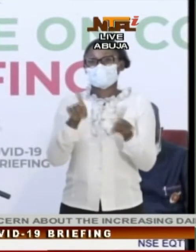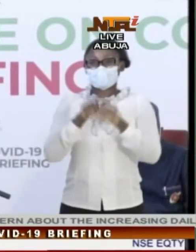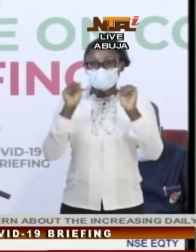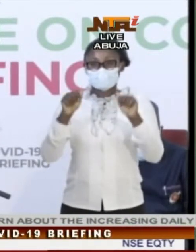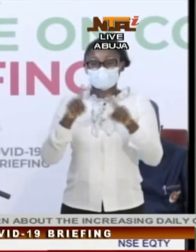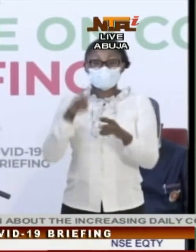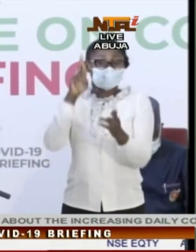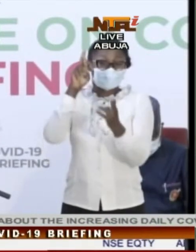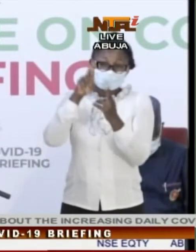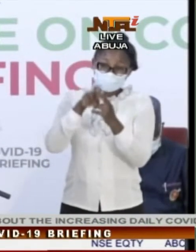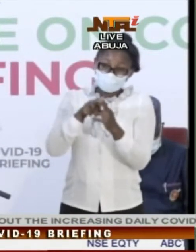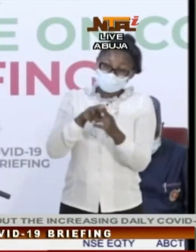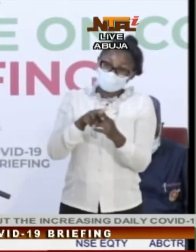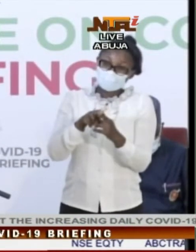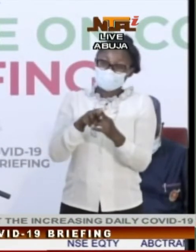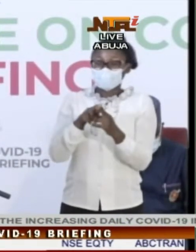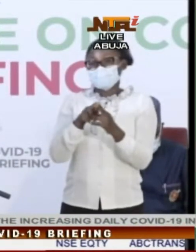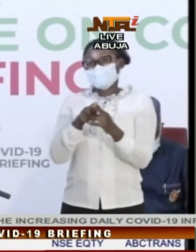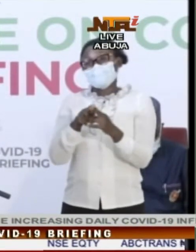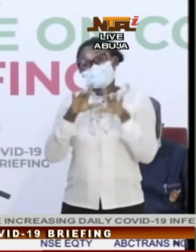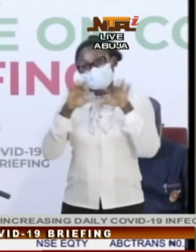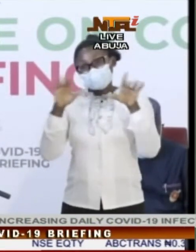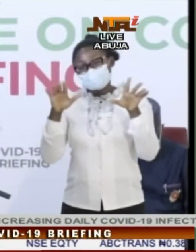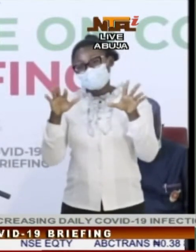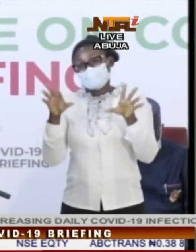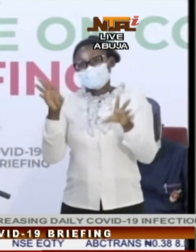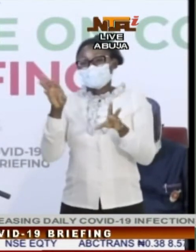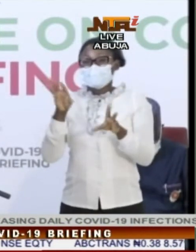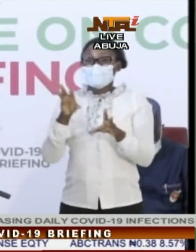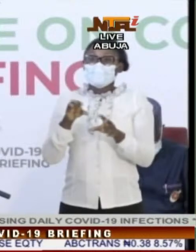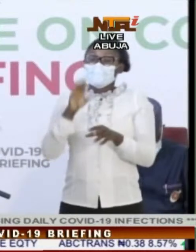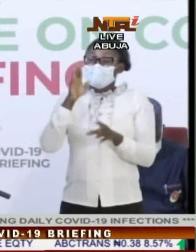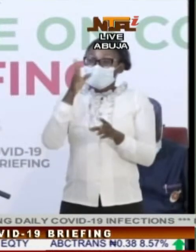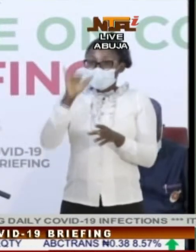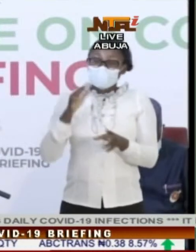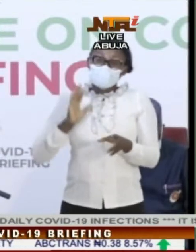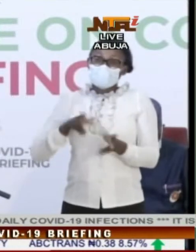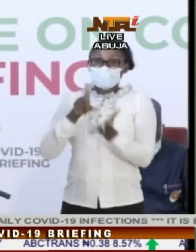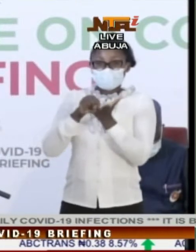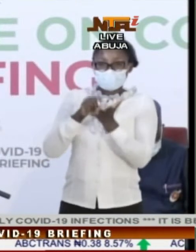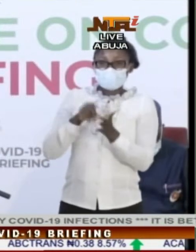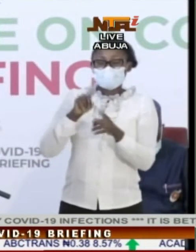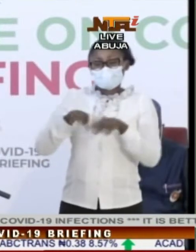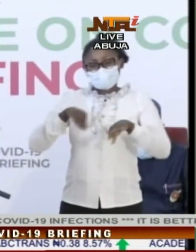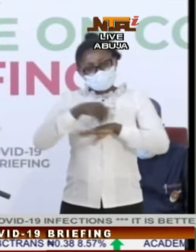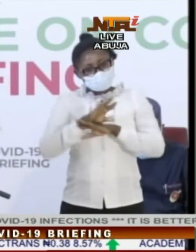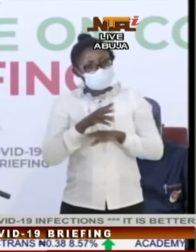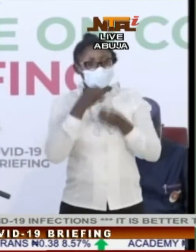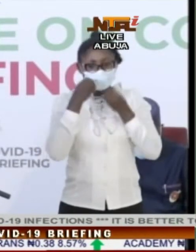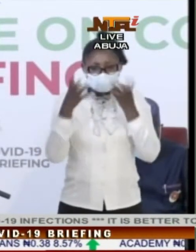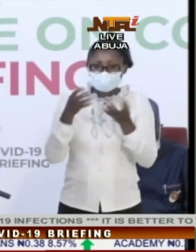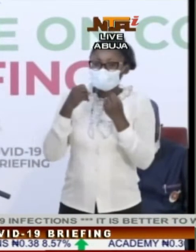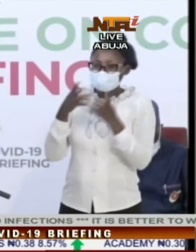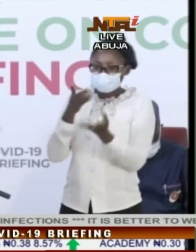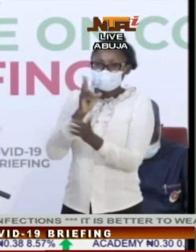to reduce transmission, including our gentlemen of the press, giving out information, the right